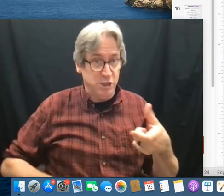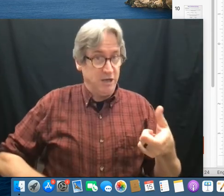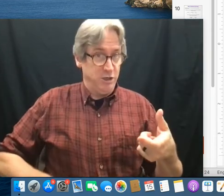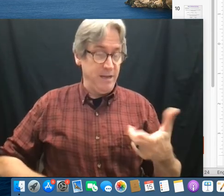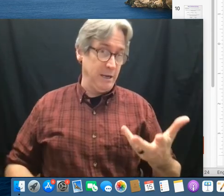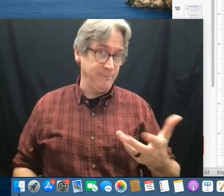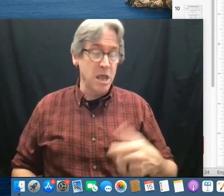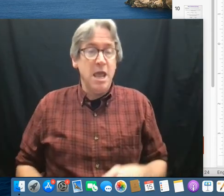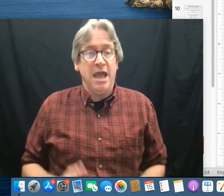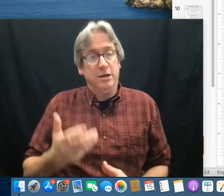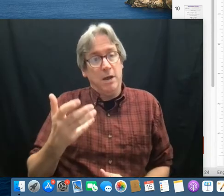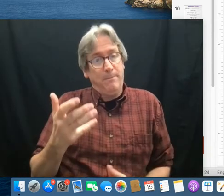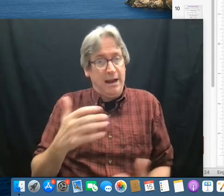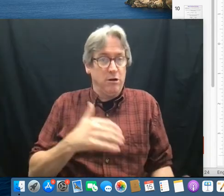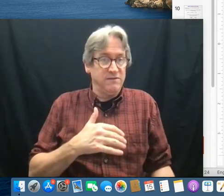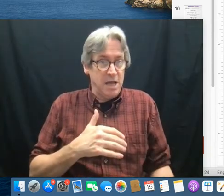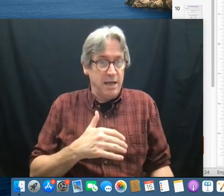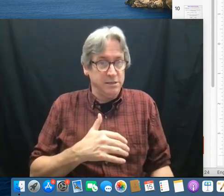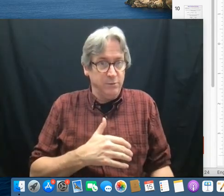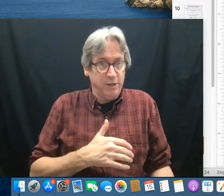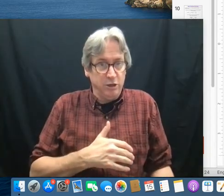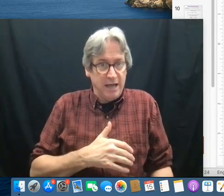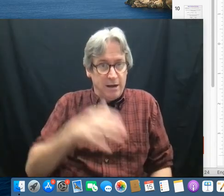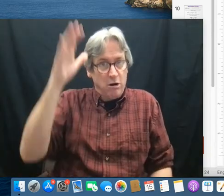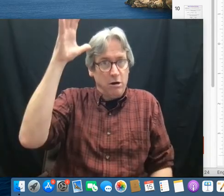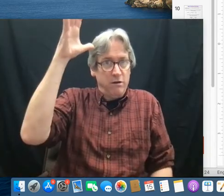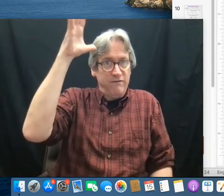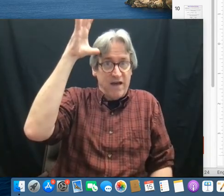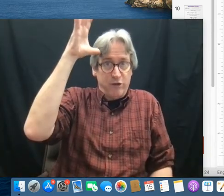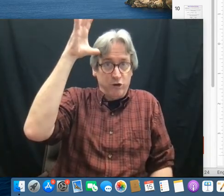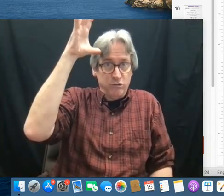hand shapes, it can change the meaning of how many people are walking down the street.